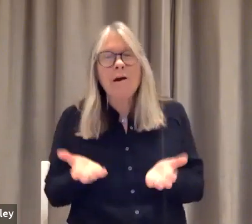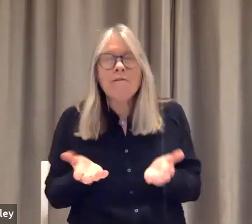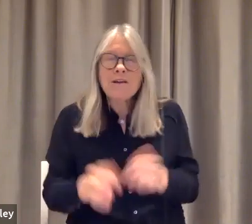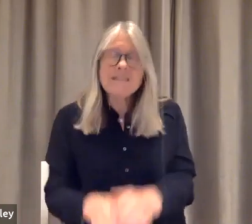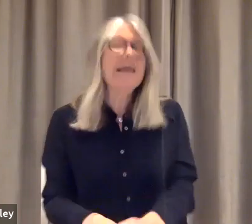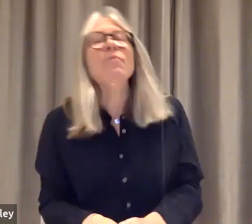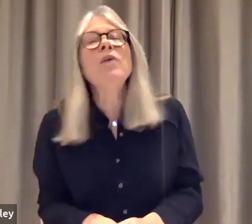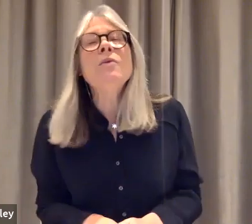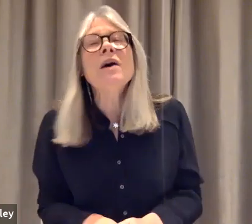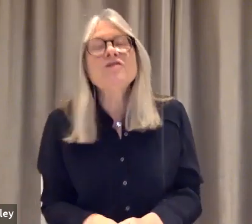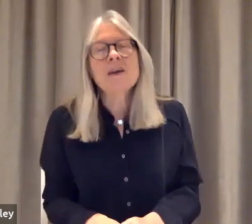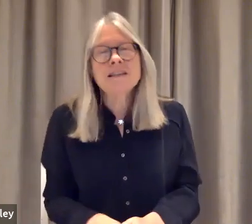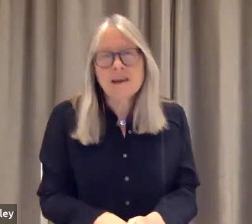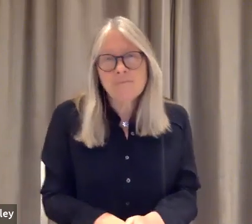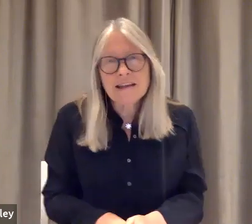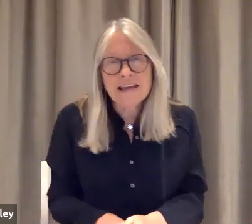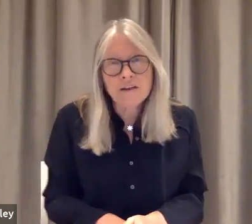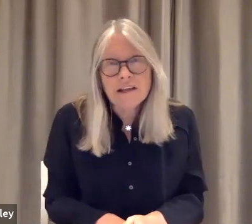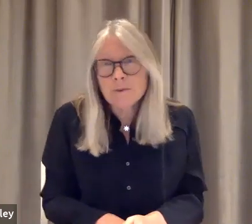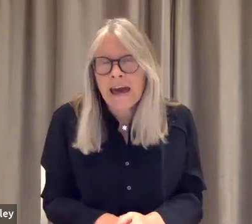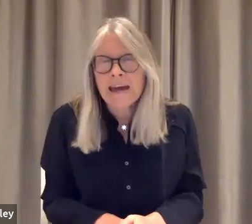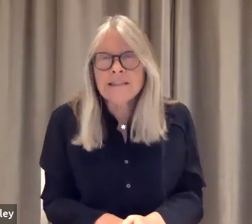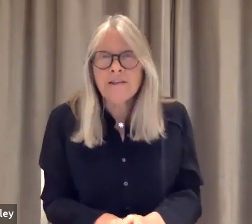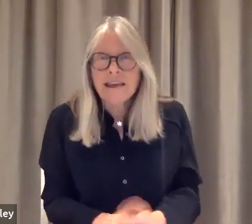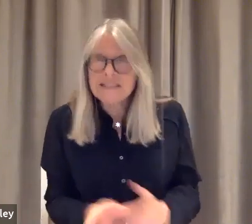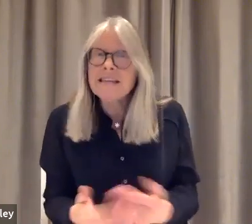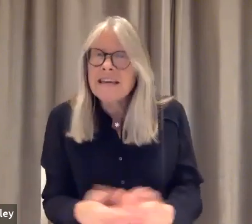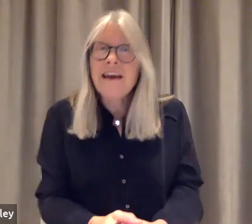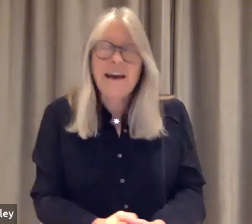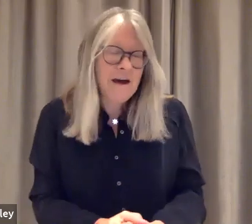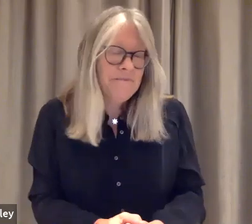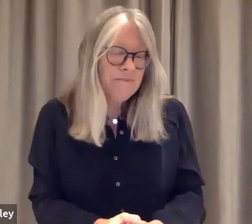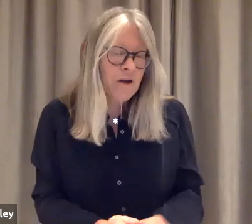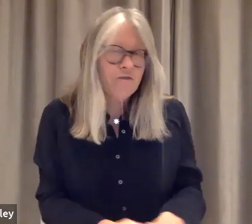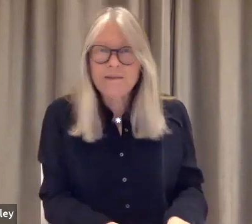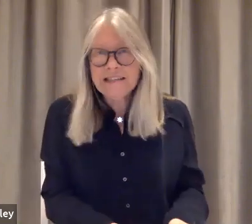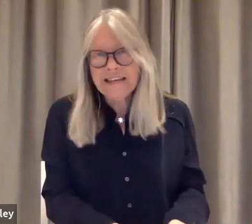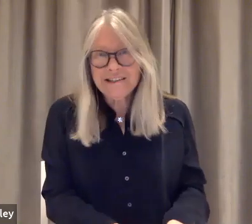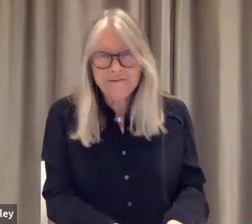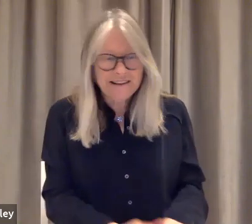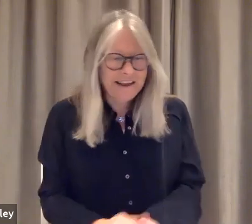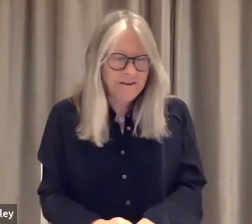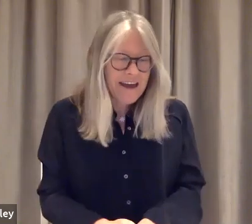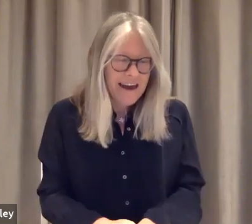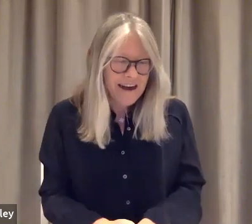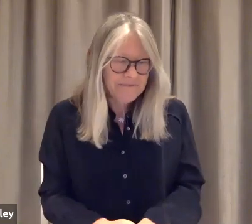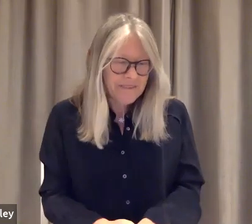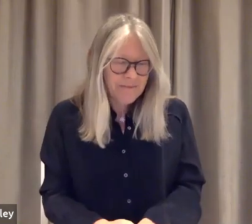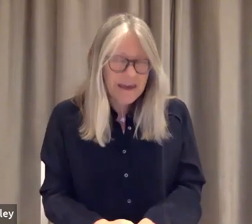offer us, and we will try and sign back as accurately as we can so that they can see a good representation of it. So, but yeah,